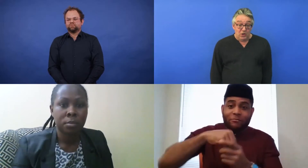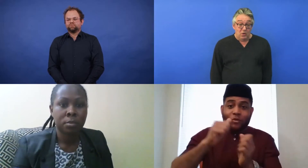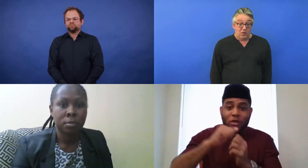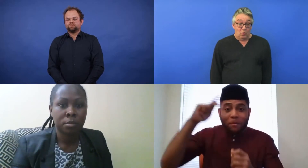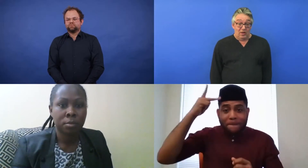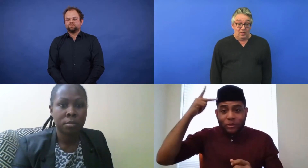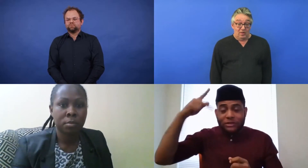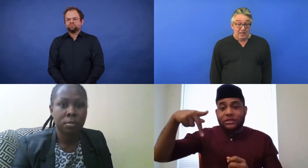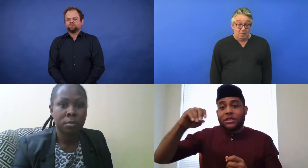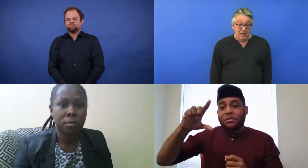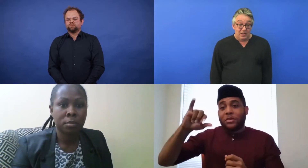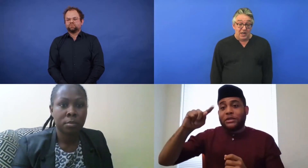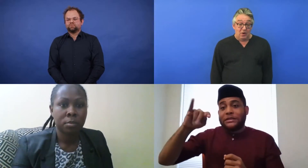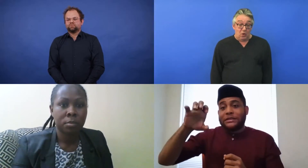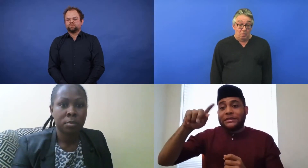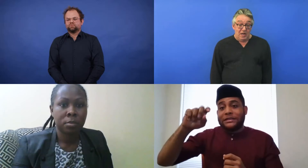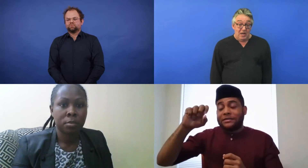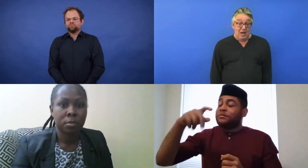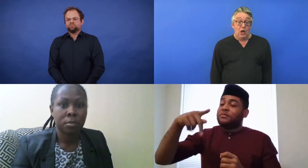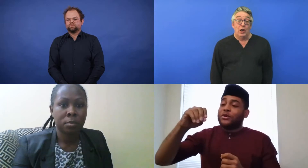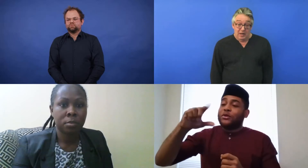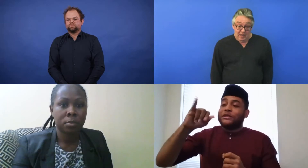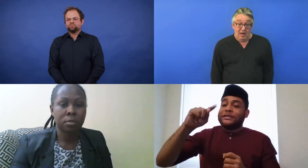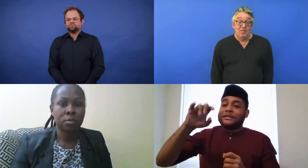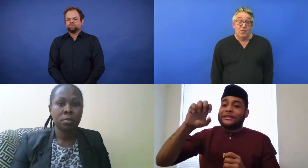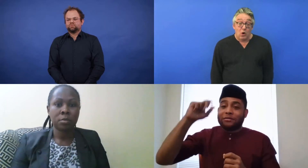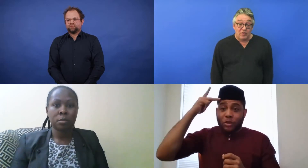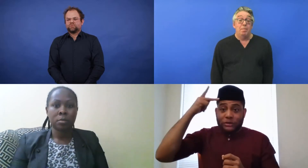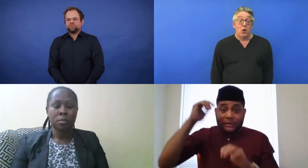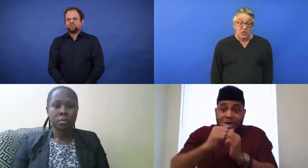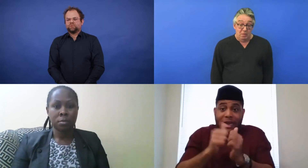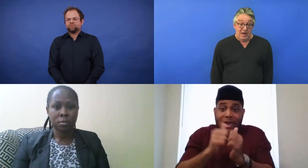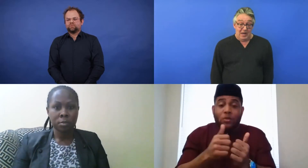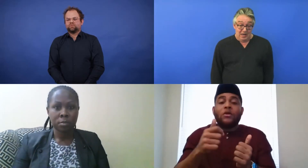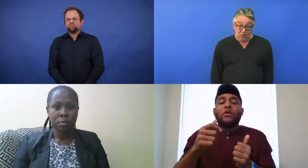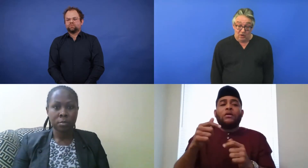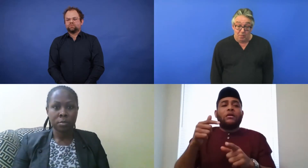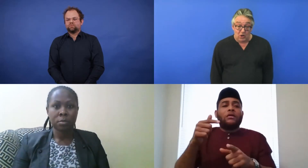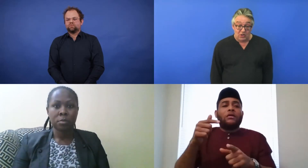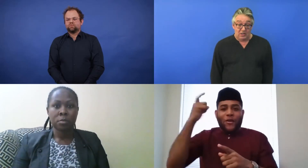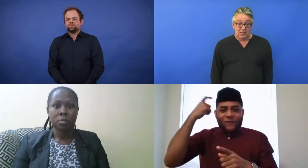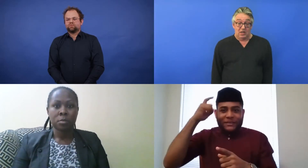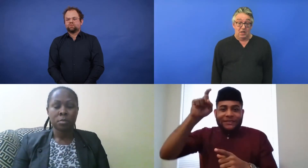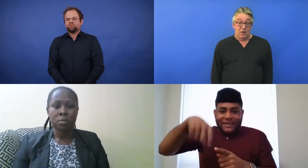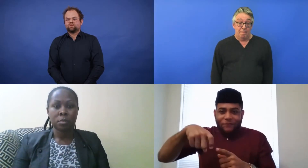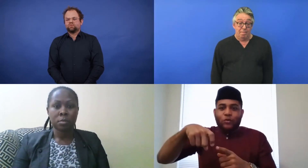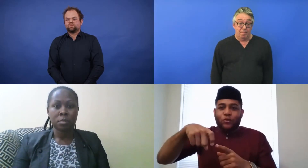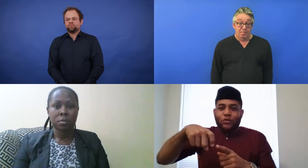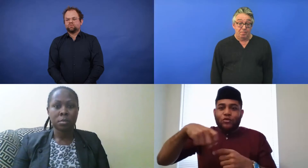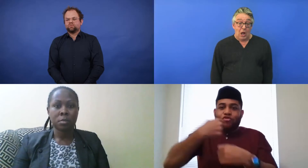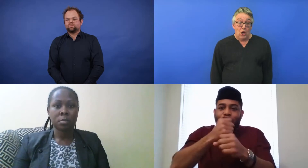About youth with disabilities, how they could be involved in policy making or in politics.